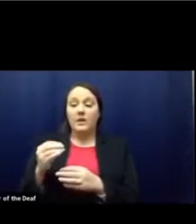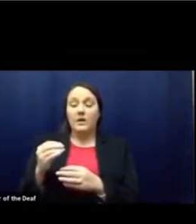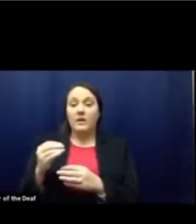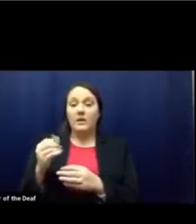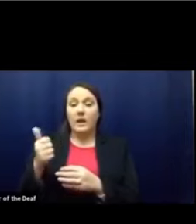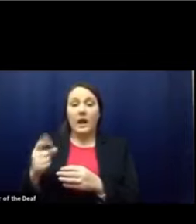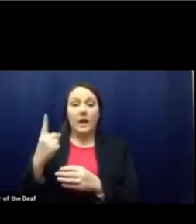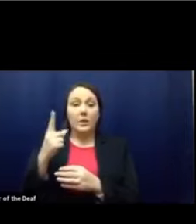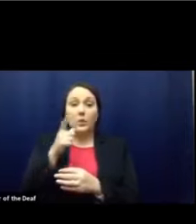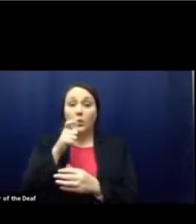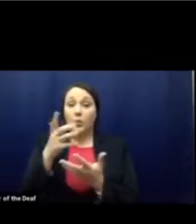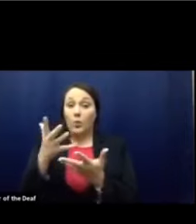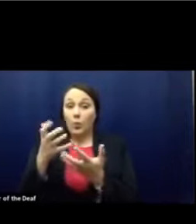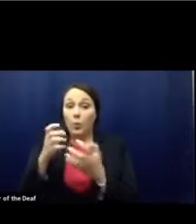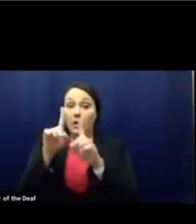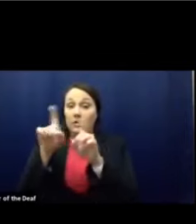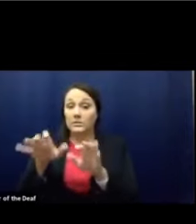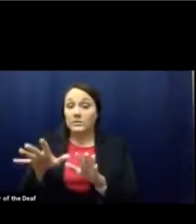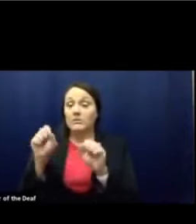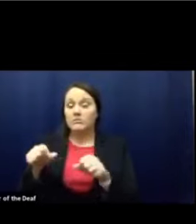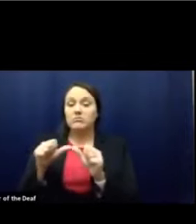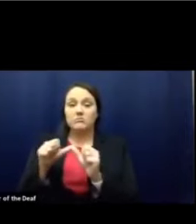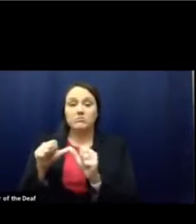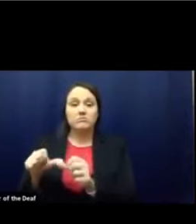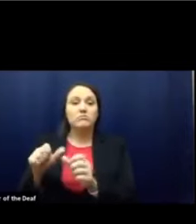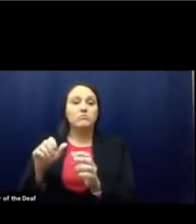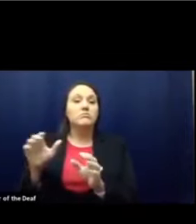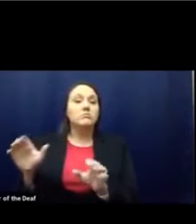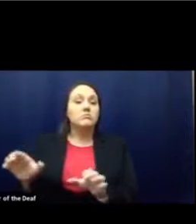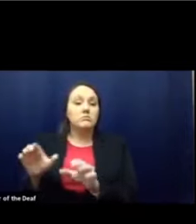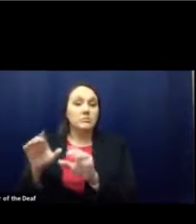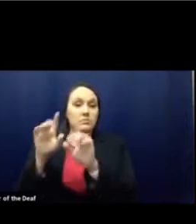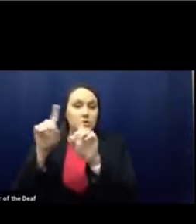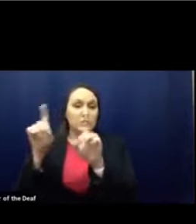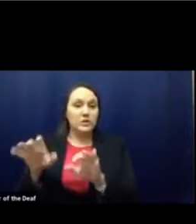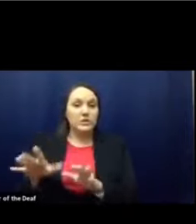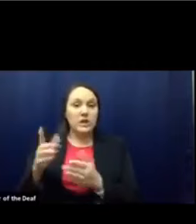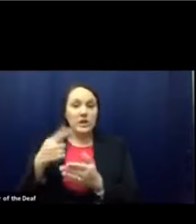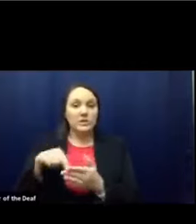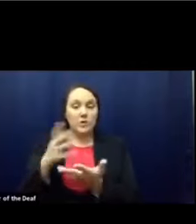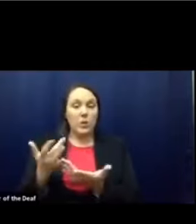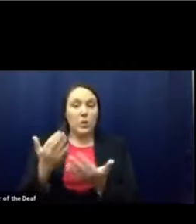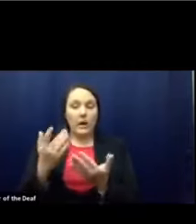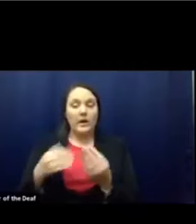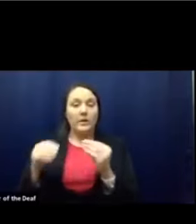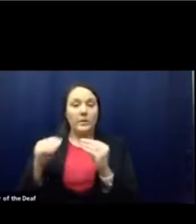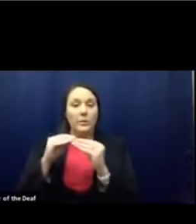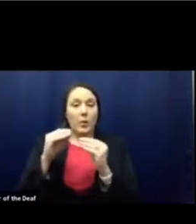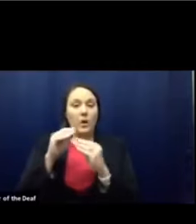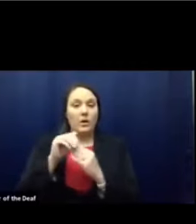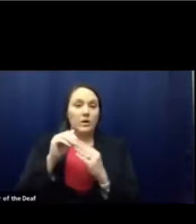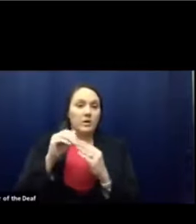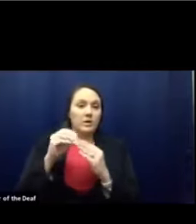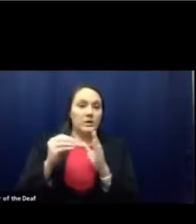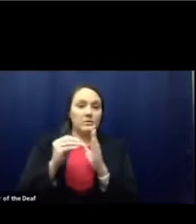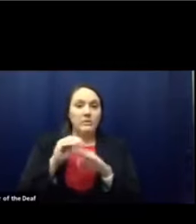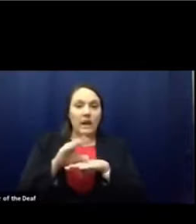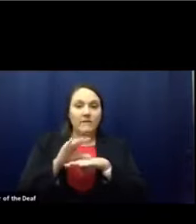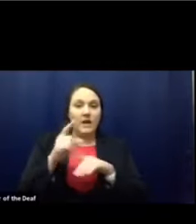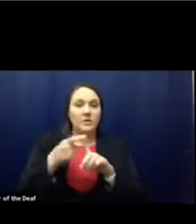anybody else that wants to get tested can continue to get tested with us. We're waiting on further guidance from Tennessee Department of Health to see how we're going to move